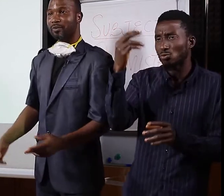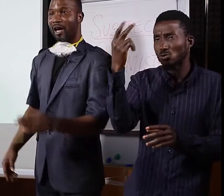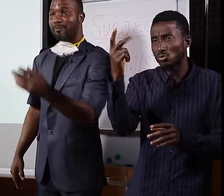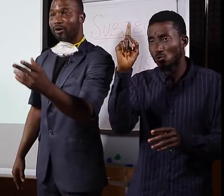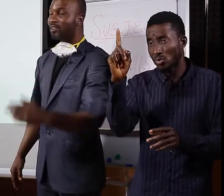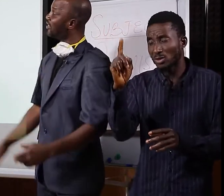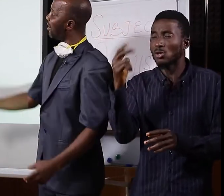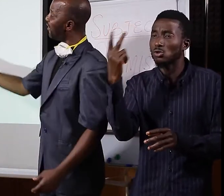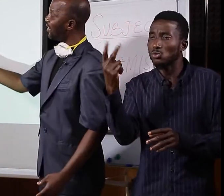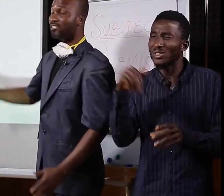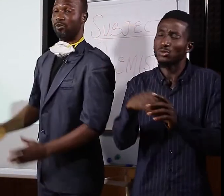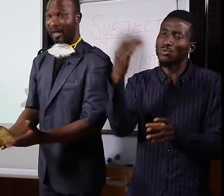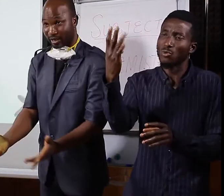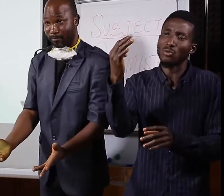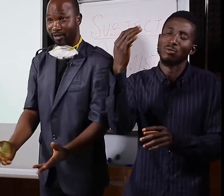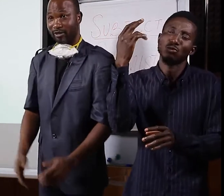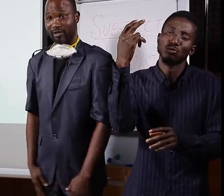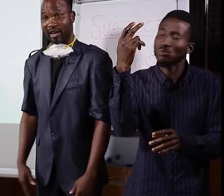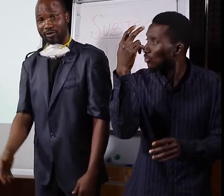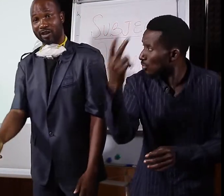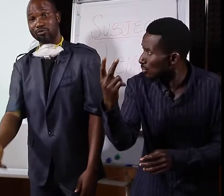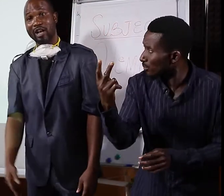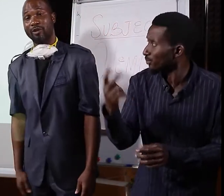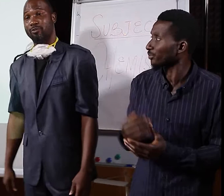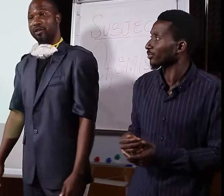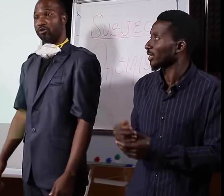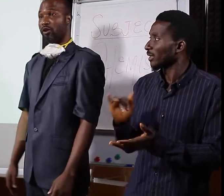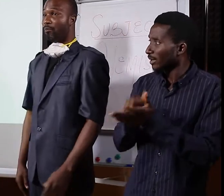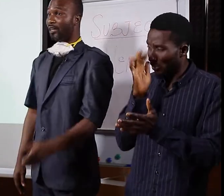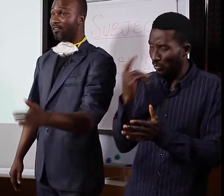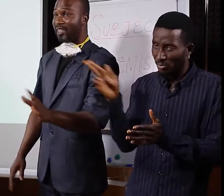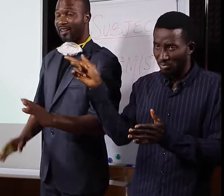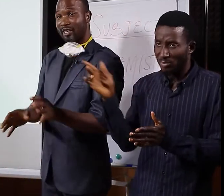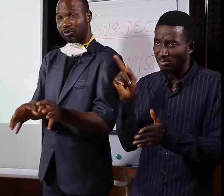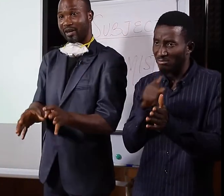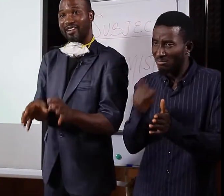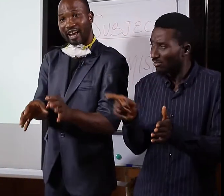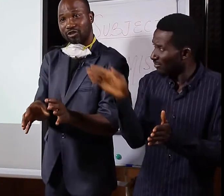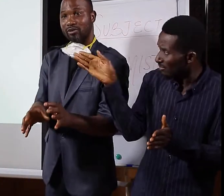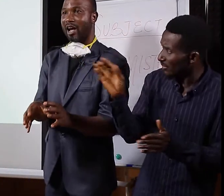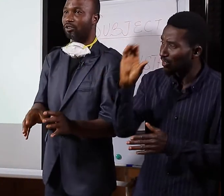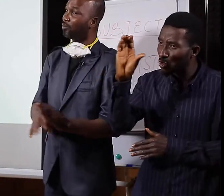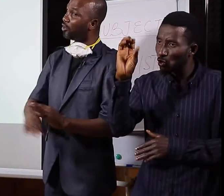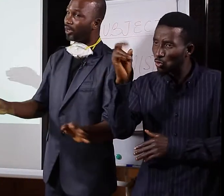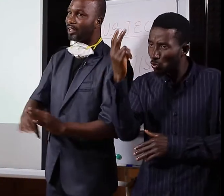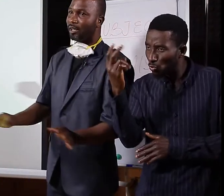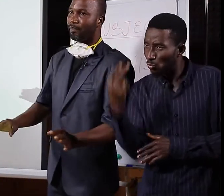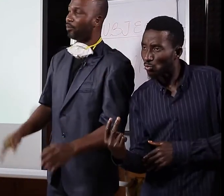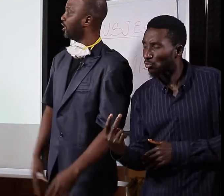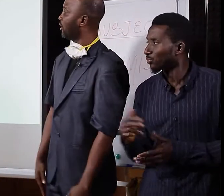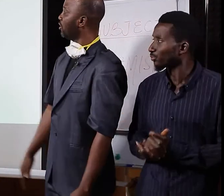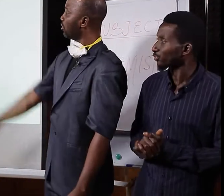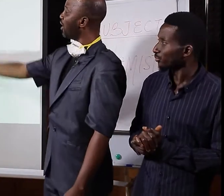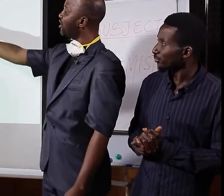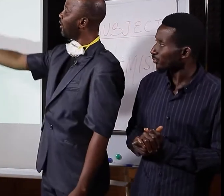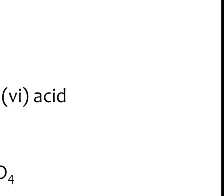2. And because they are valency, you can temper justice and you can do that manipulation. But if they are statutory, attached to the atom, you can't temper with